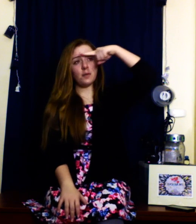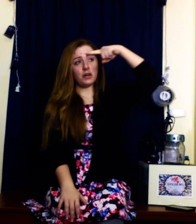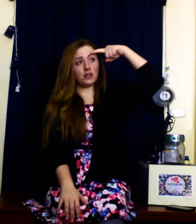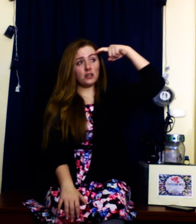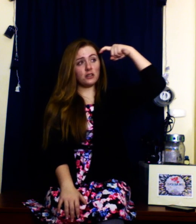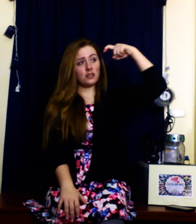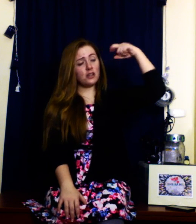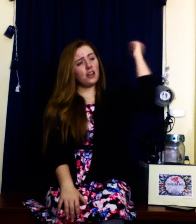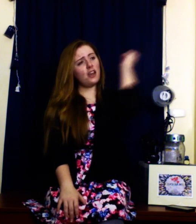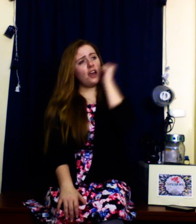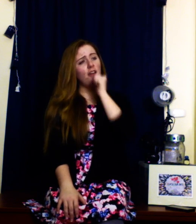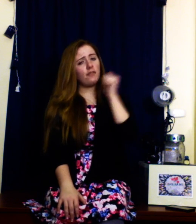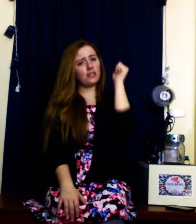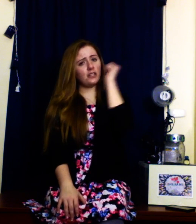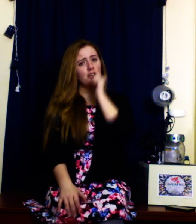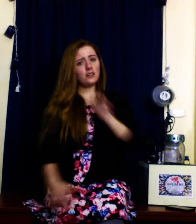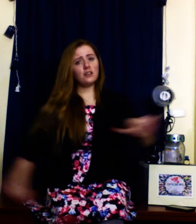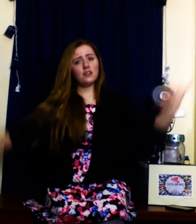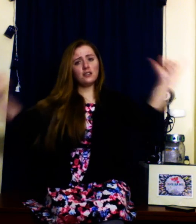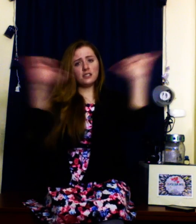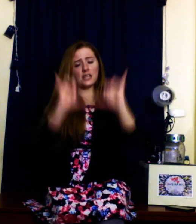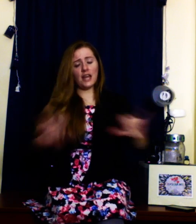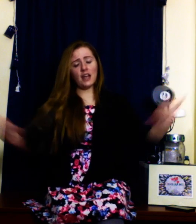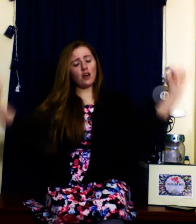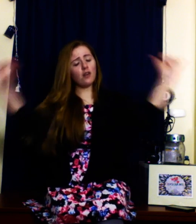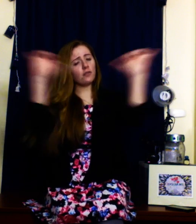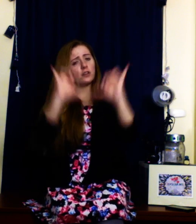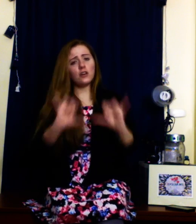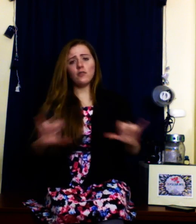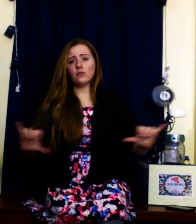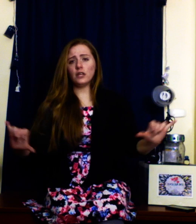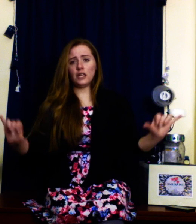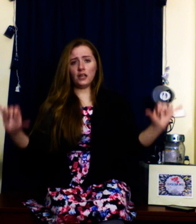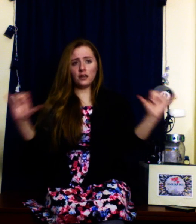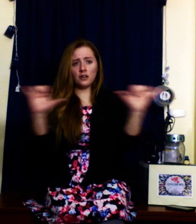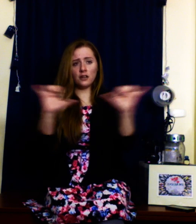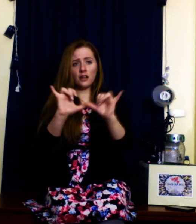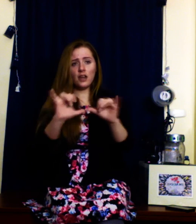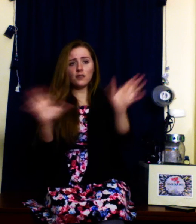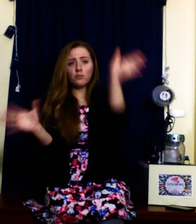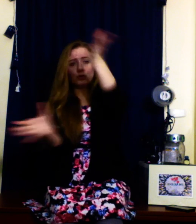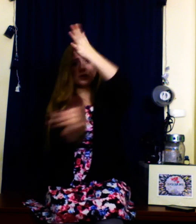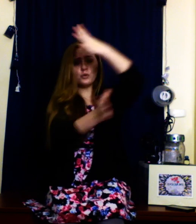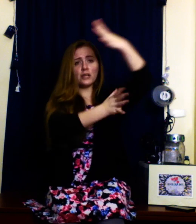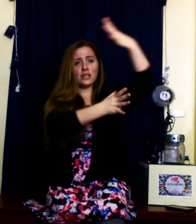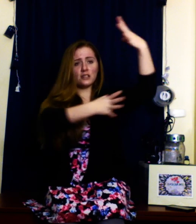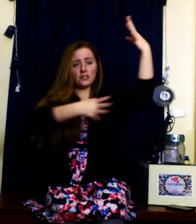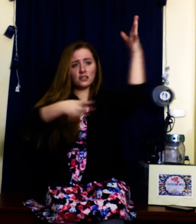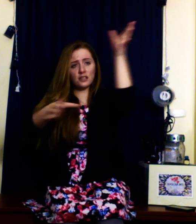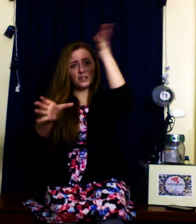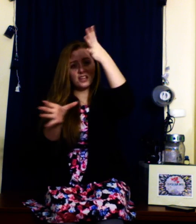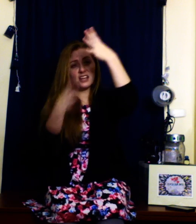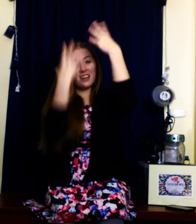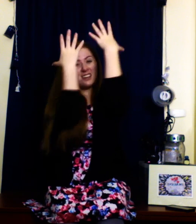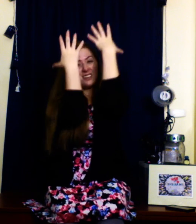summer every day, over and over again. Blue wind gets